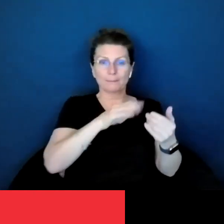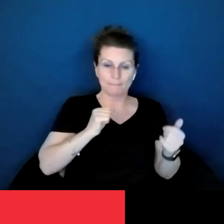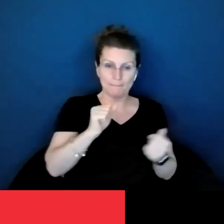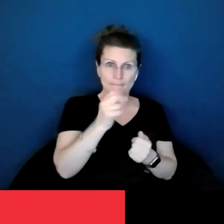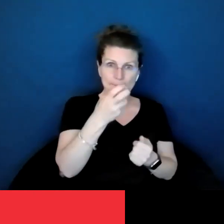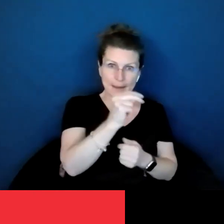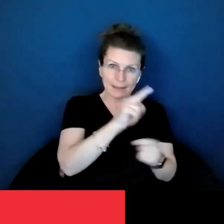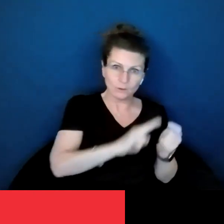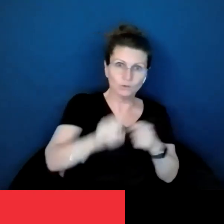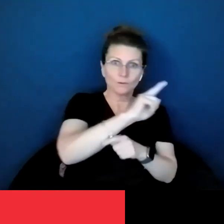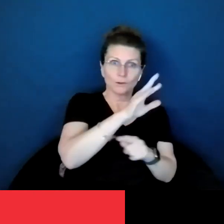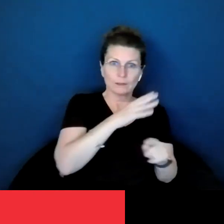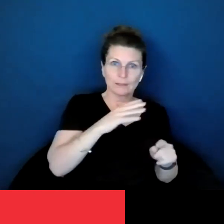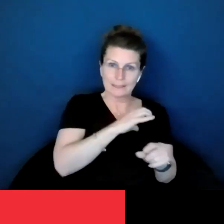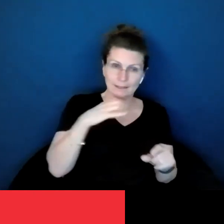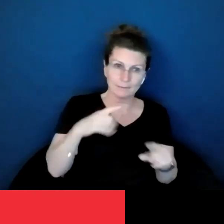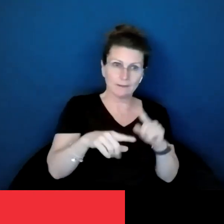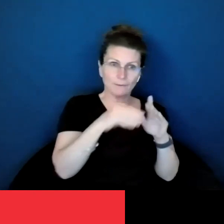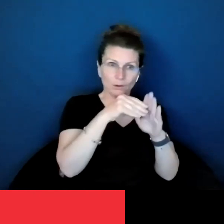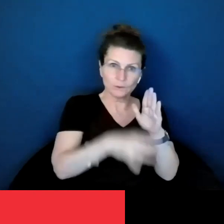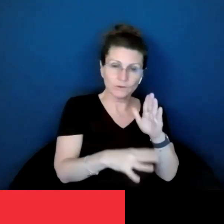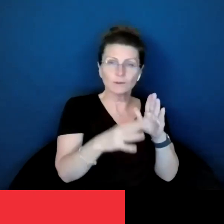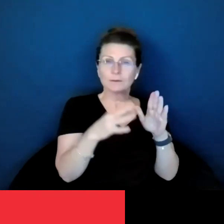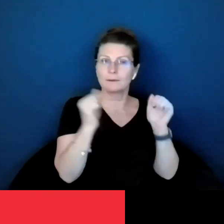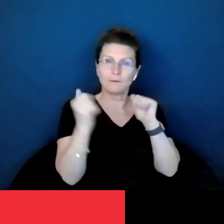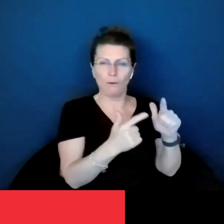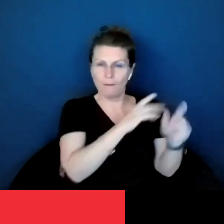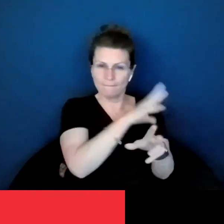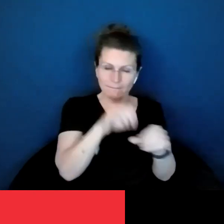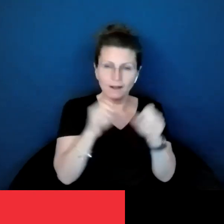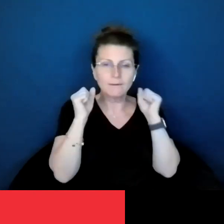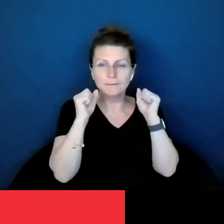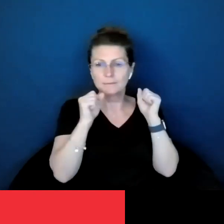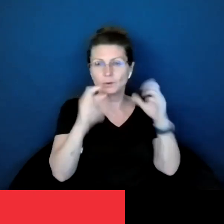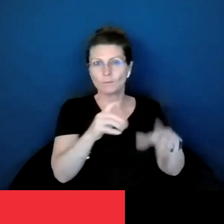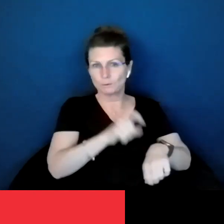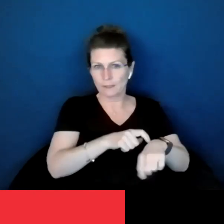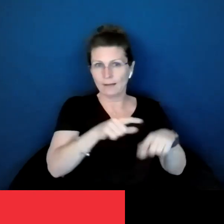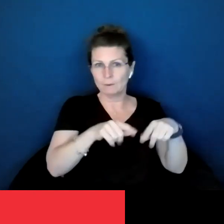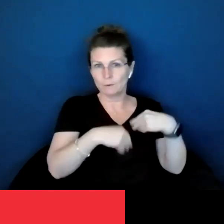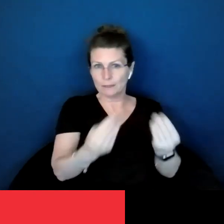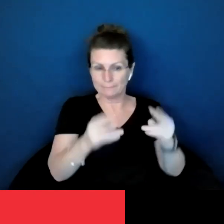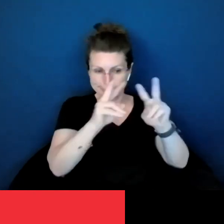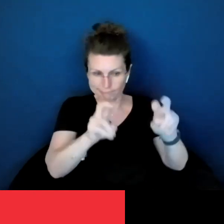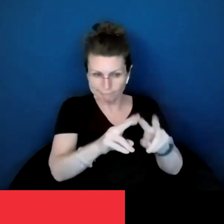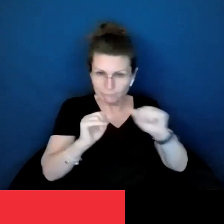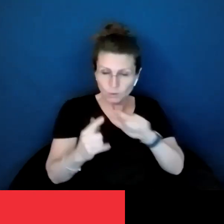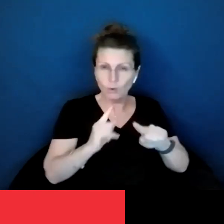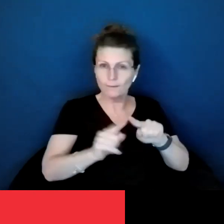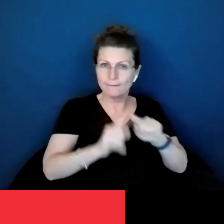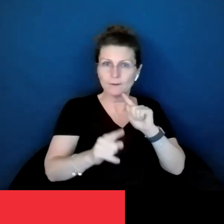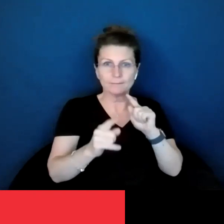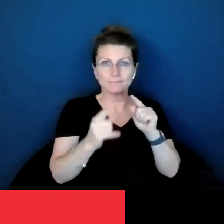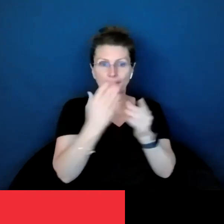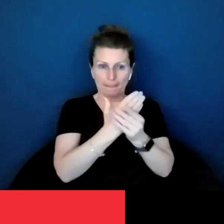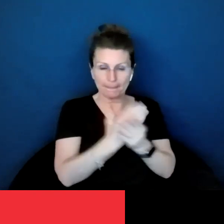up of faculty, students, and staff members. It was that group who generously gave their time to carefully adjudicate all of the outstanding files to help decide